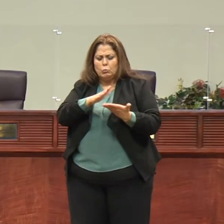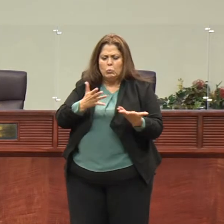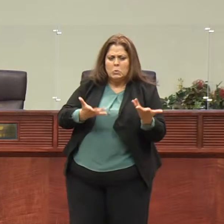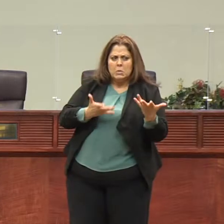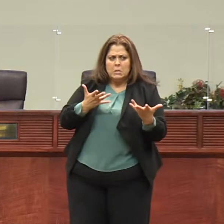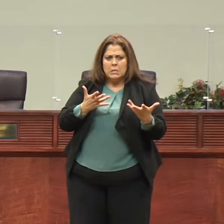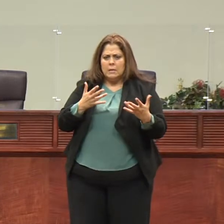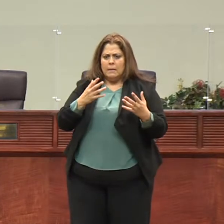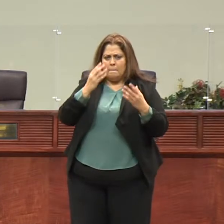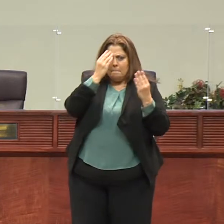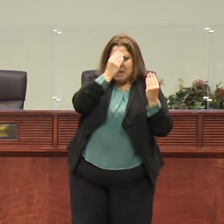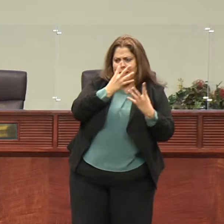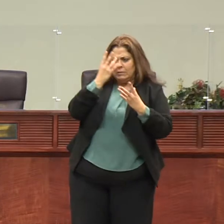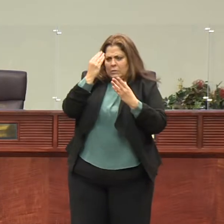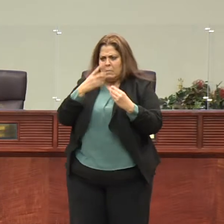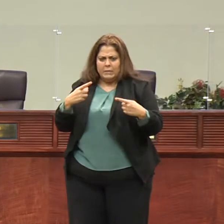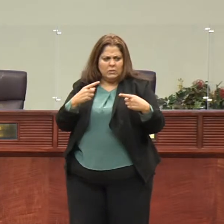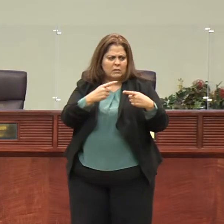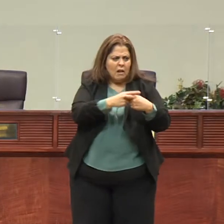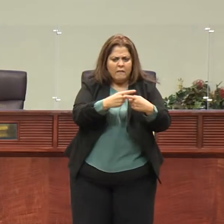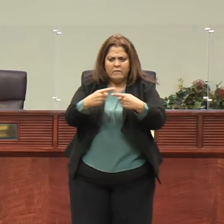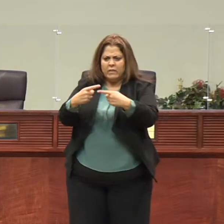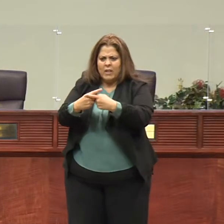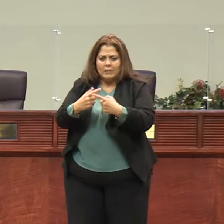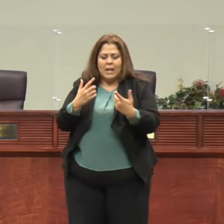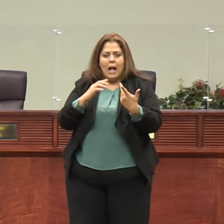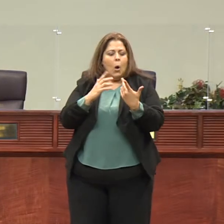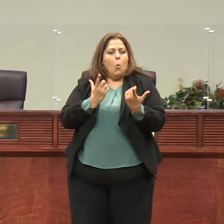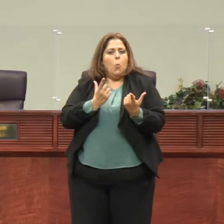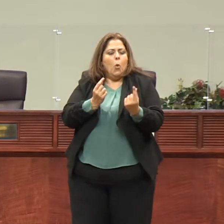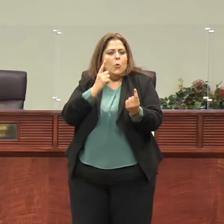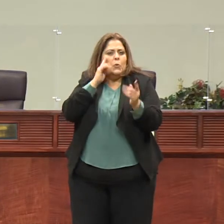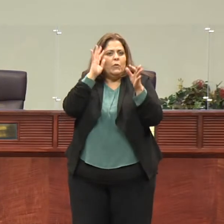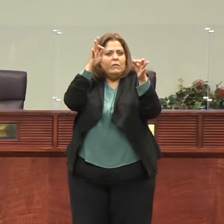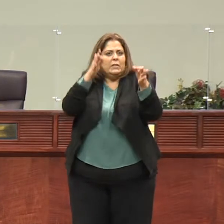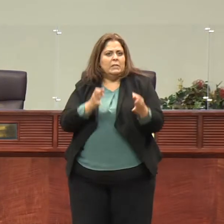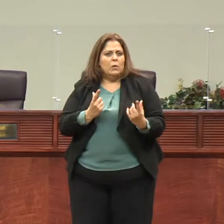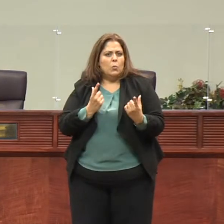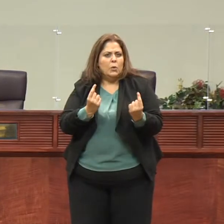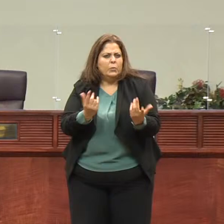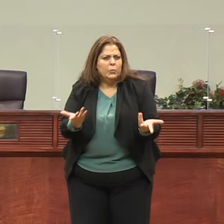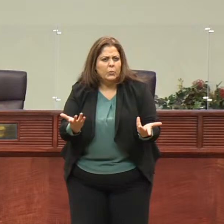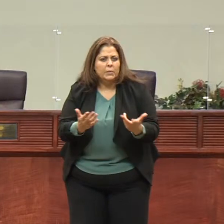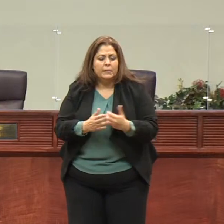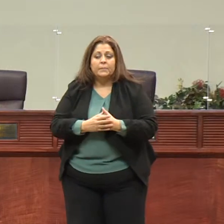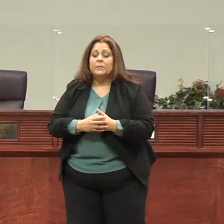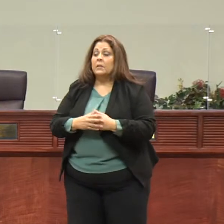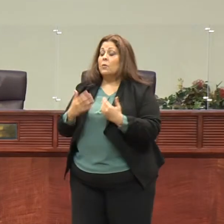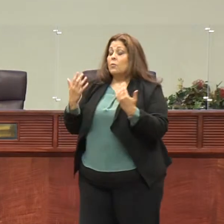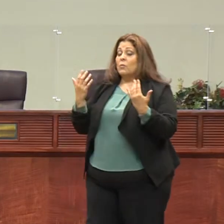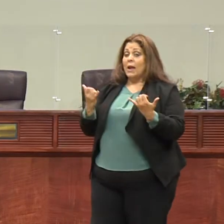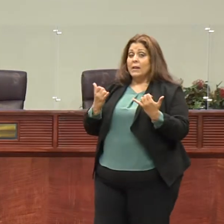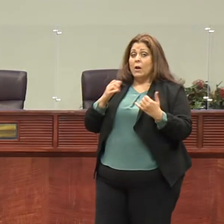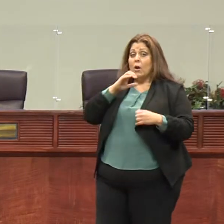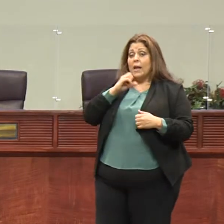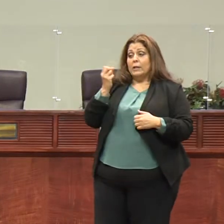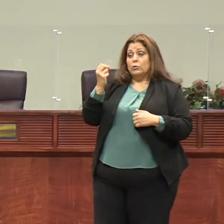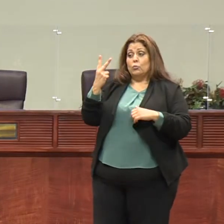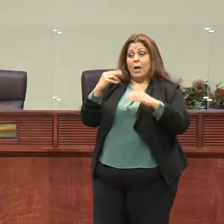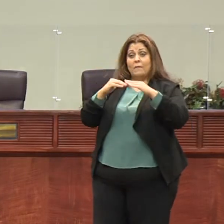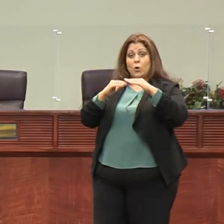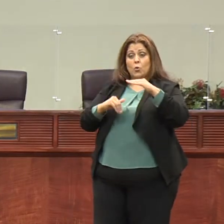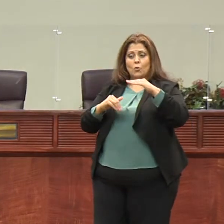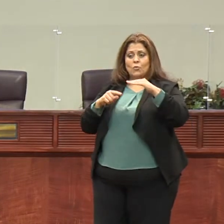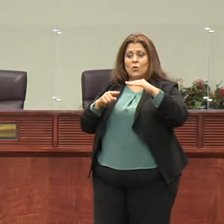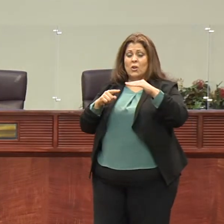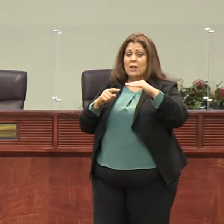messaging? So I think, younger than 12, the challenge that many parents are having is that there is no vaccination for